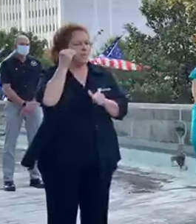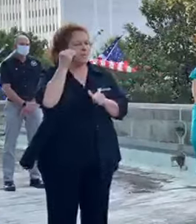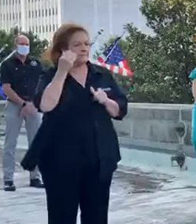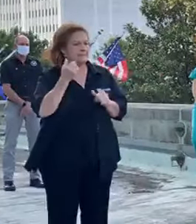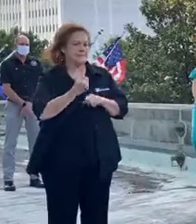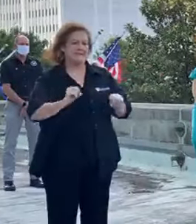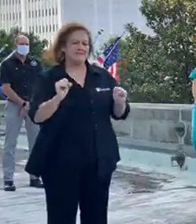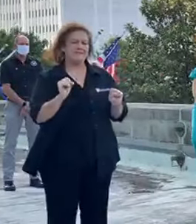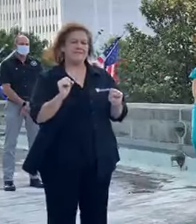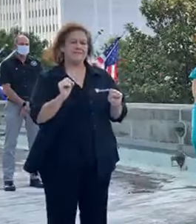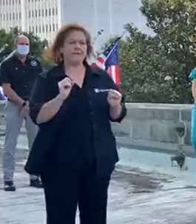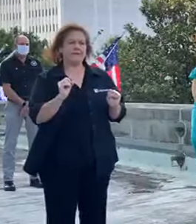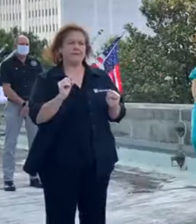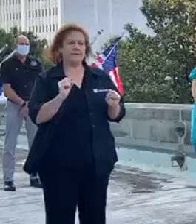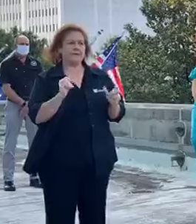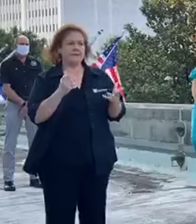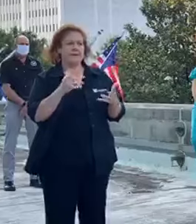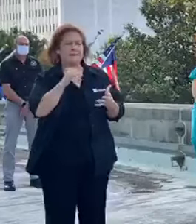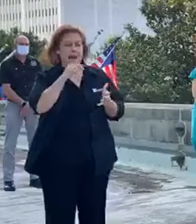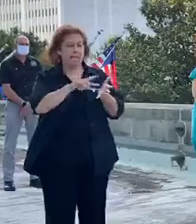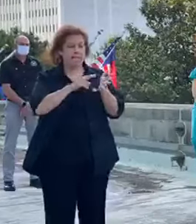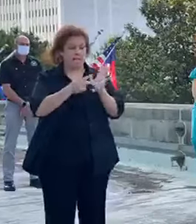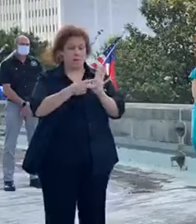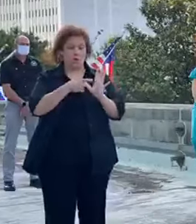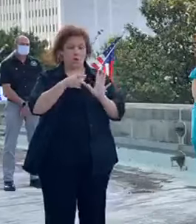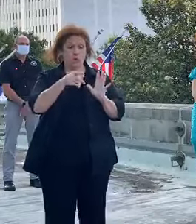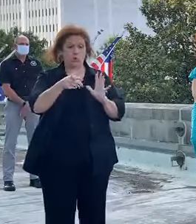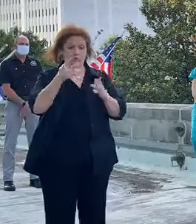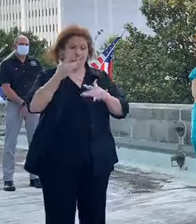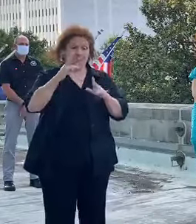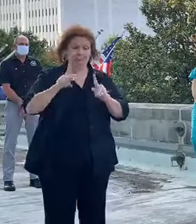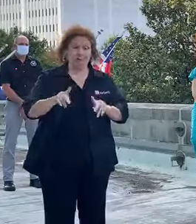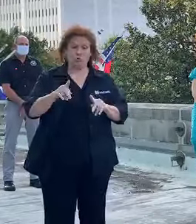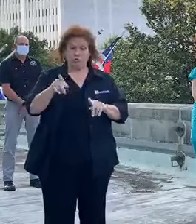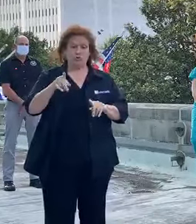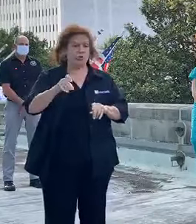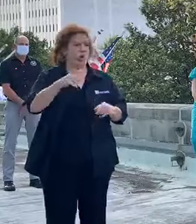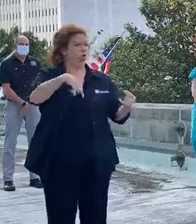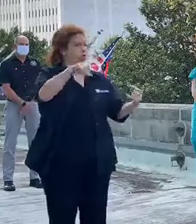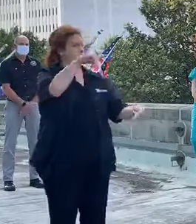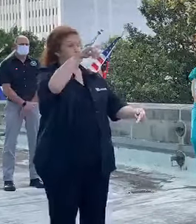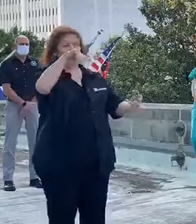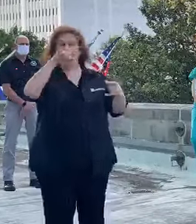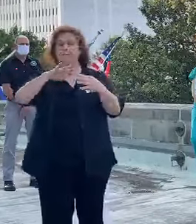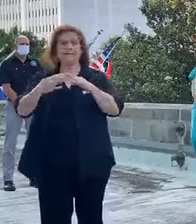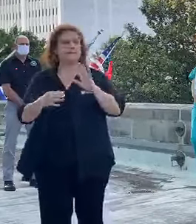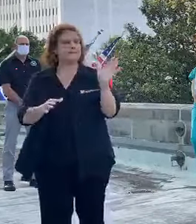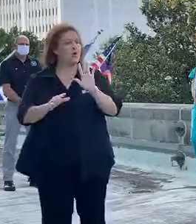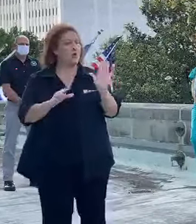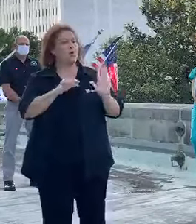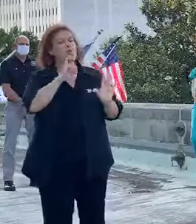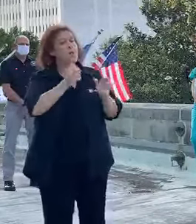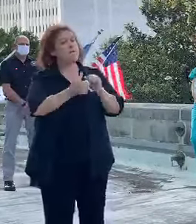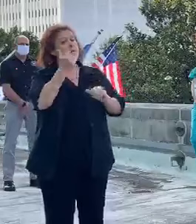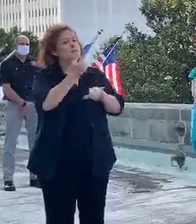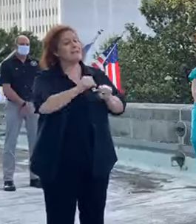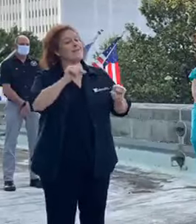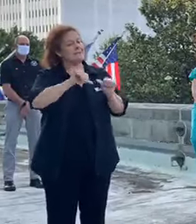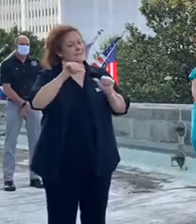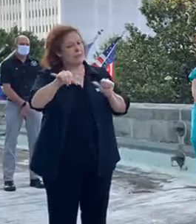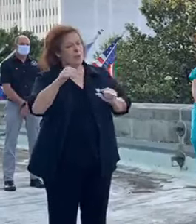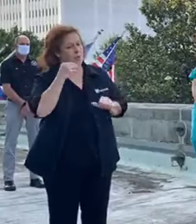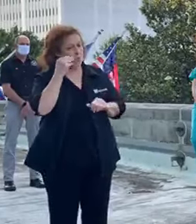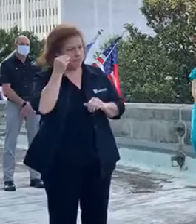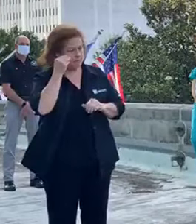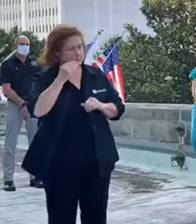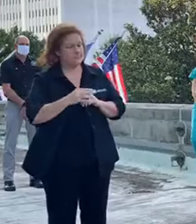not a call to action for you to move about the city. You are still safest at home. And some